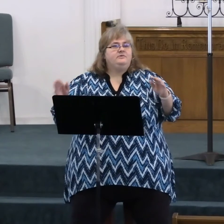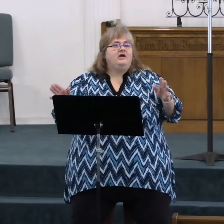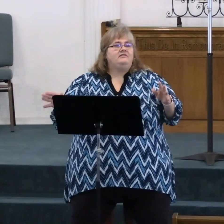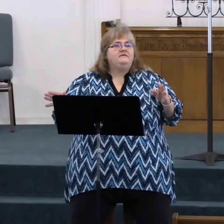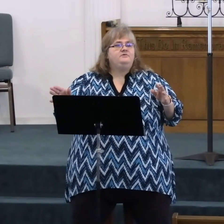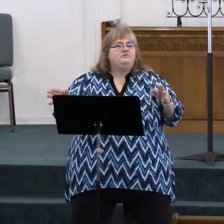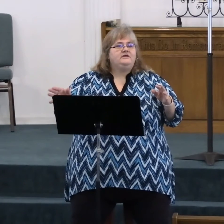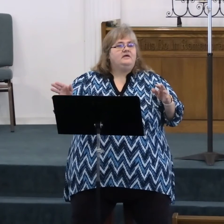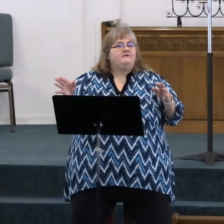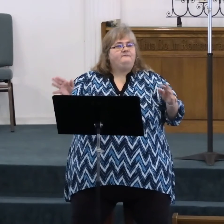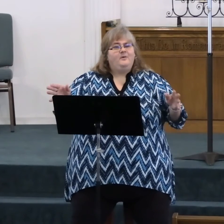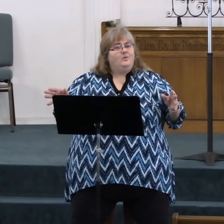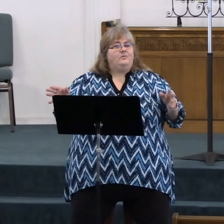not leave you looking like a fool.